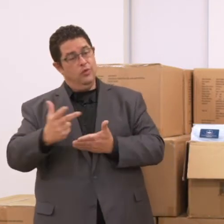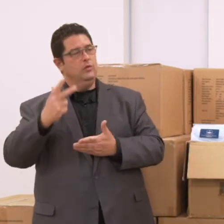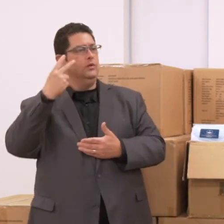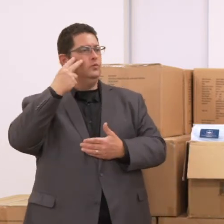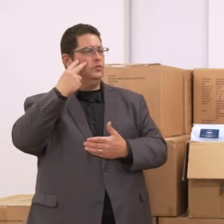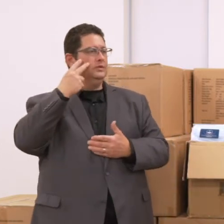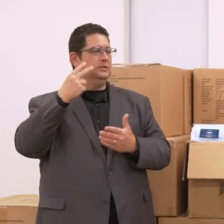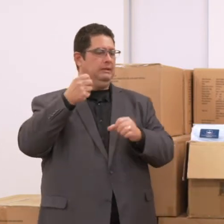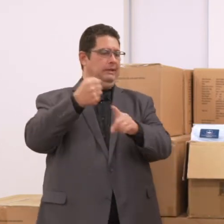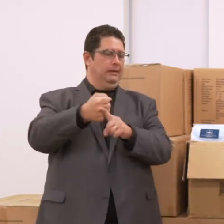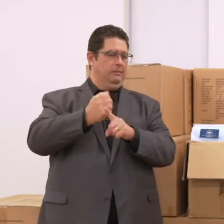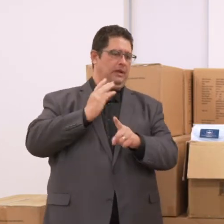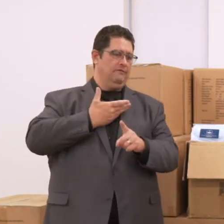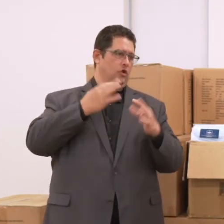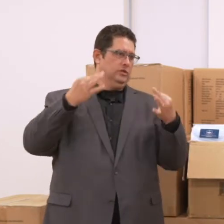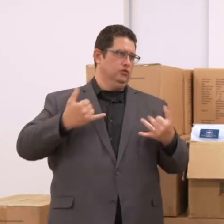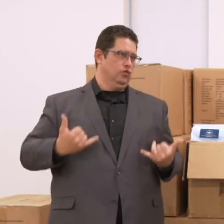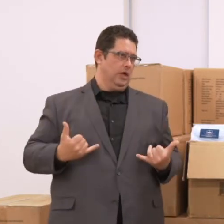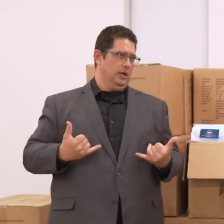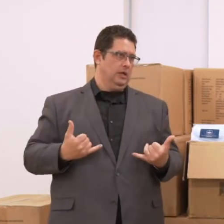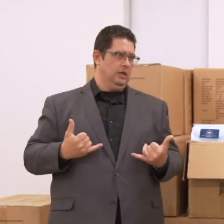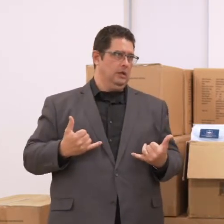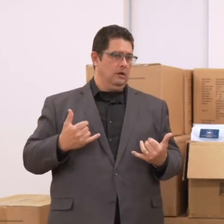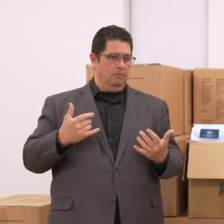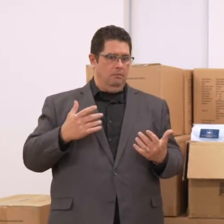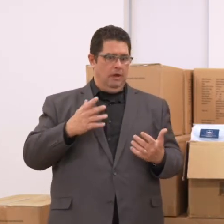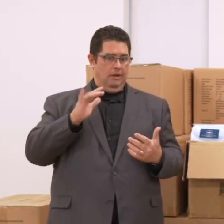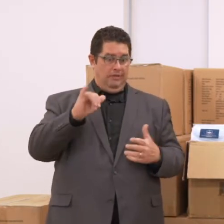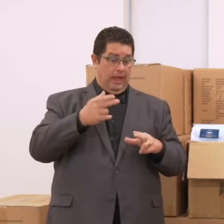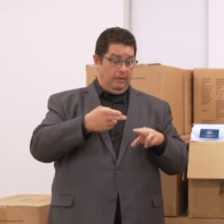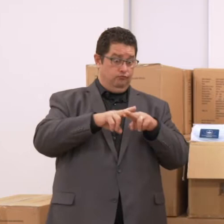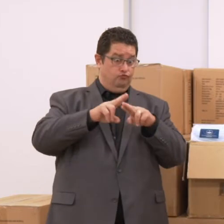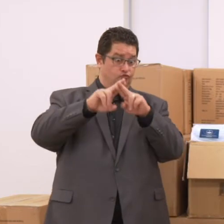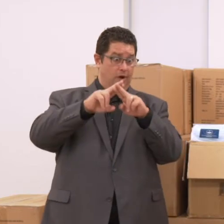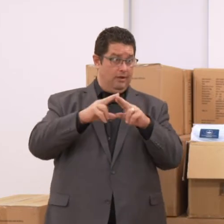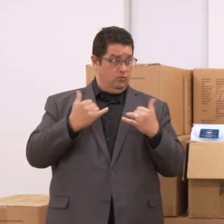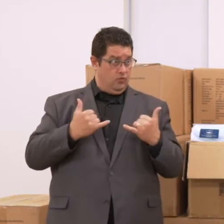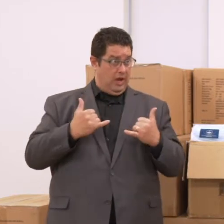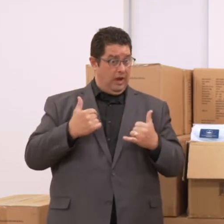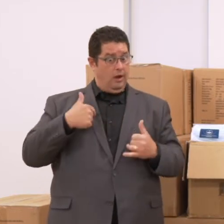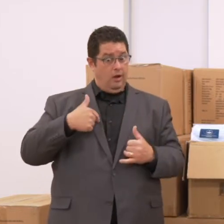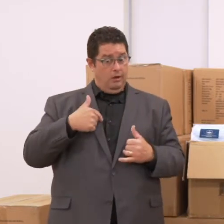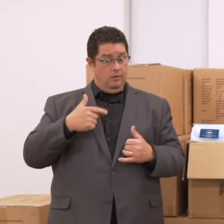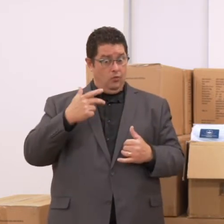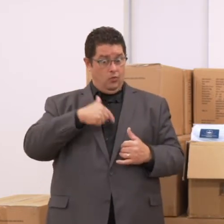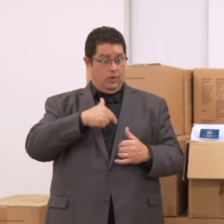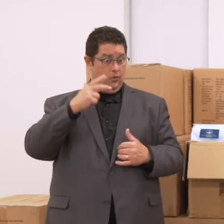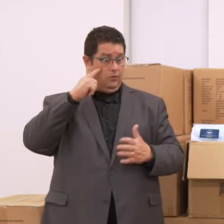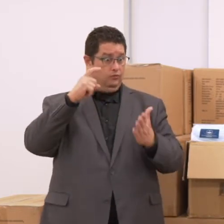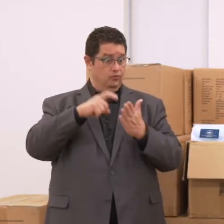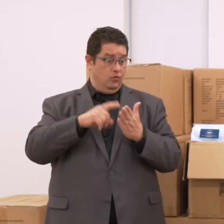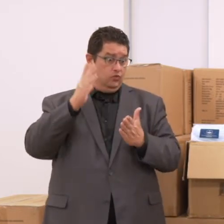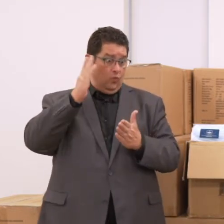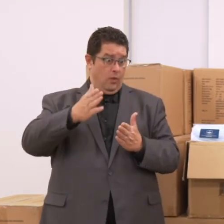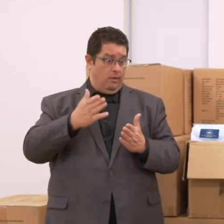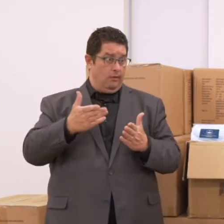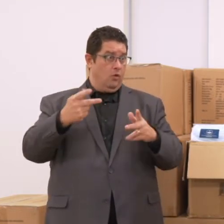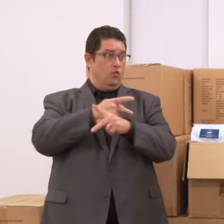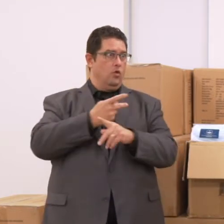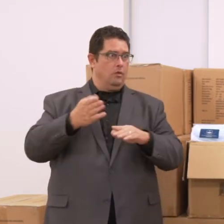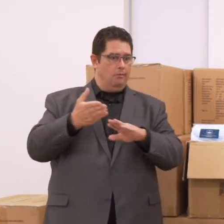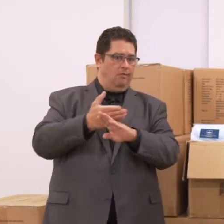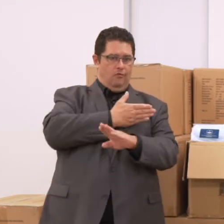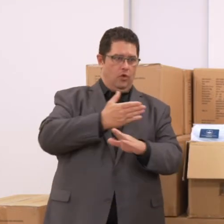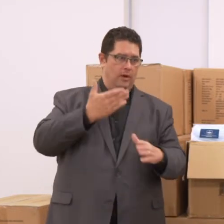today. So we know whatever we see today will be, the rate of rise that we see today will be much worse before it gets better. So we have to make these decisions